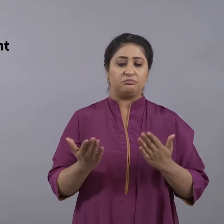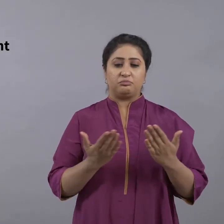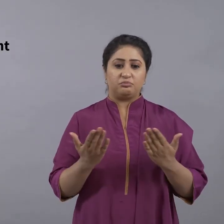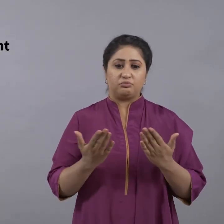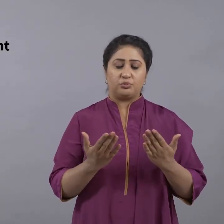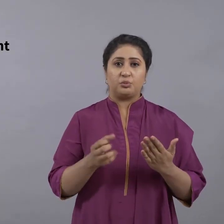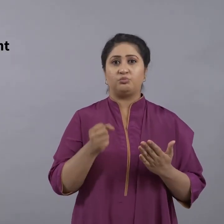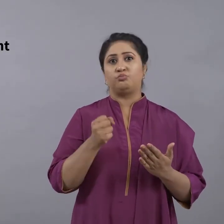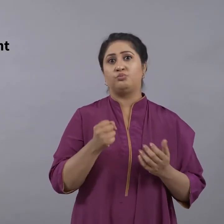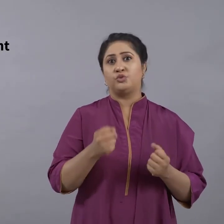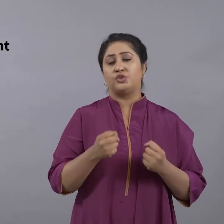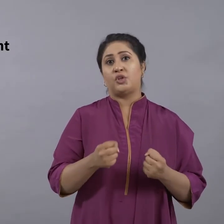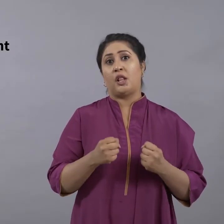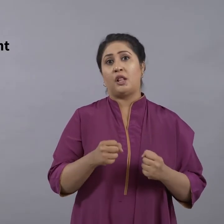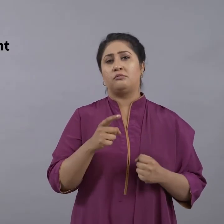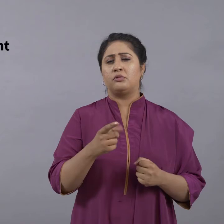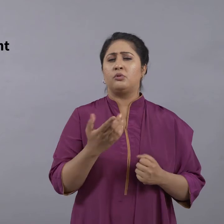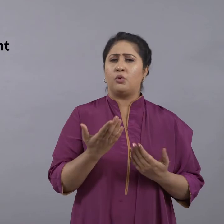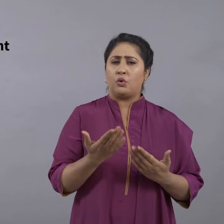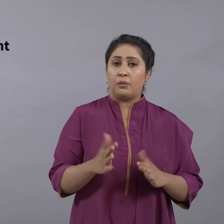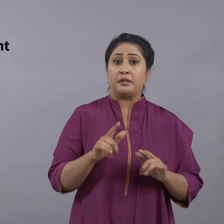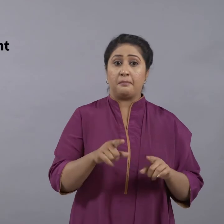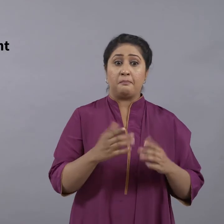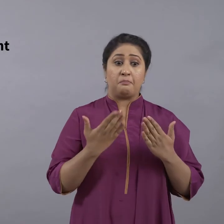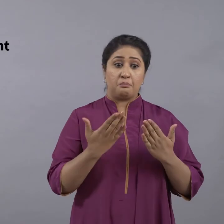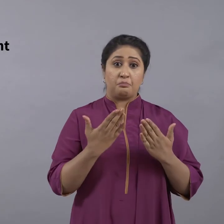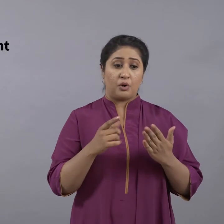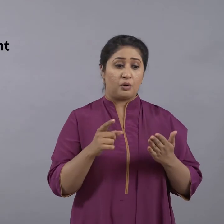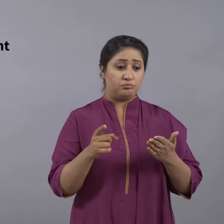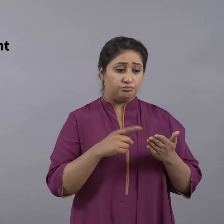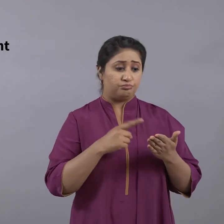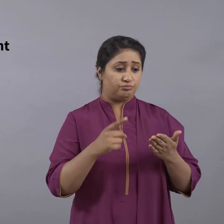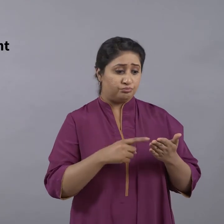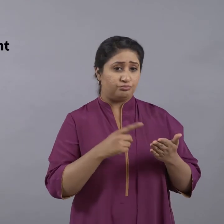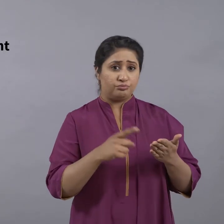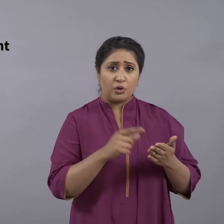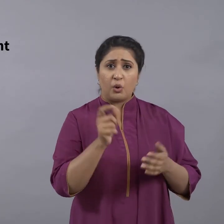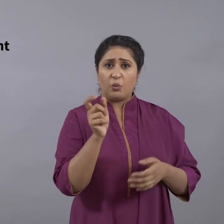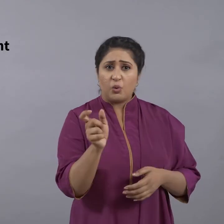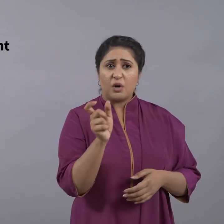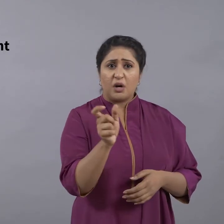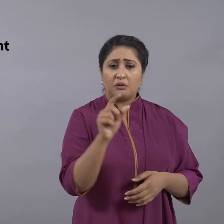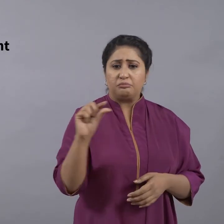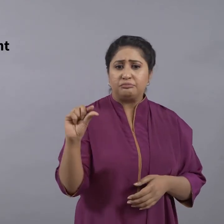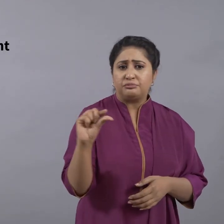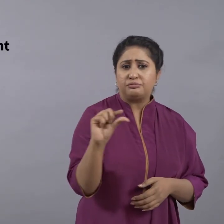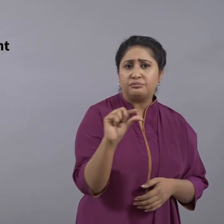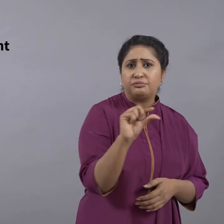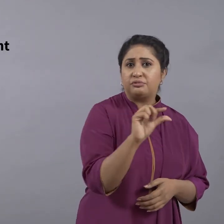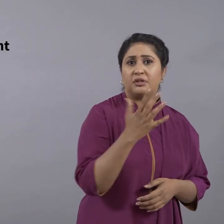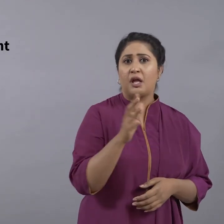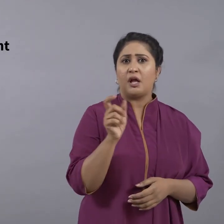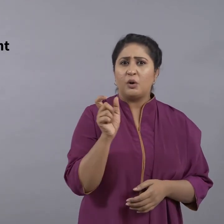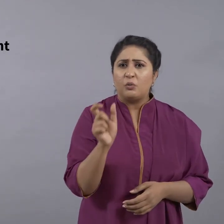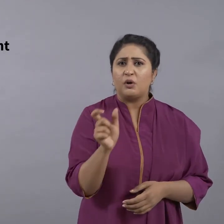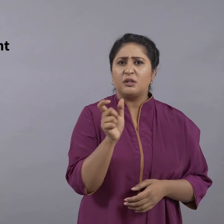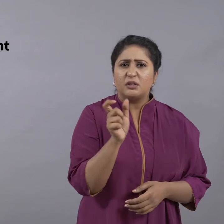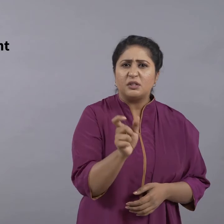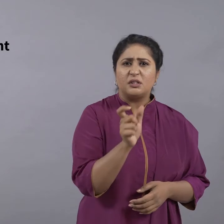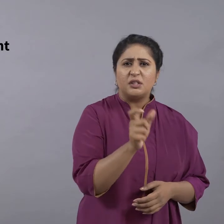But as long as the student is reading the text like she/he is reading a sentence rather